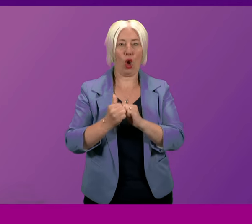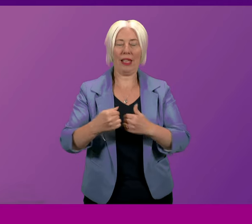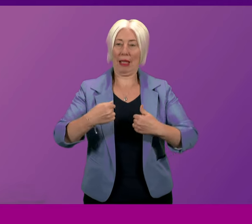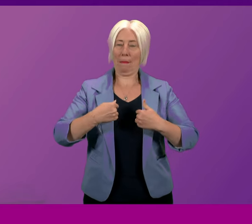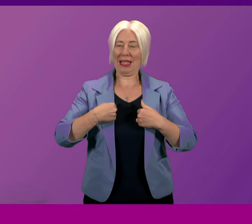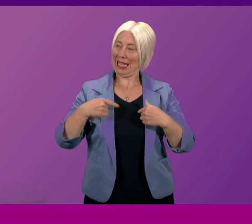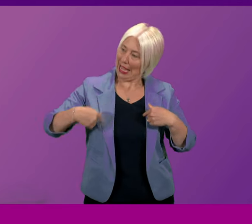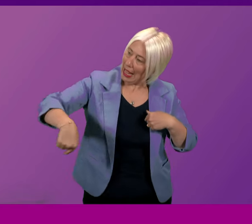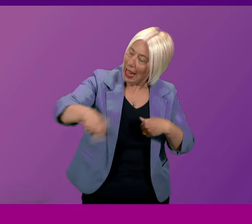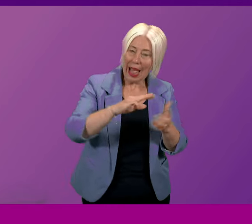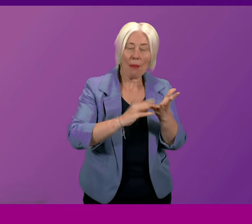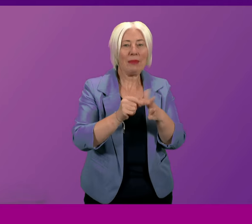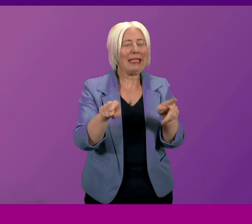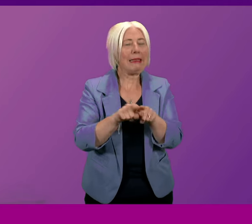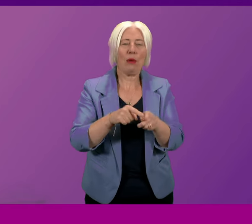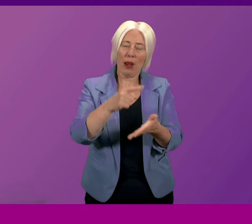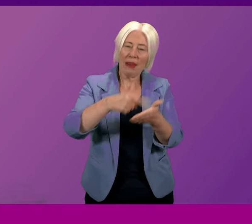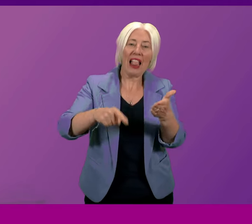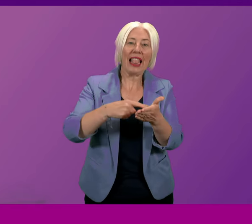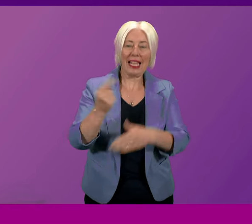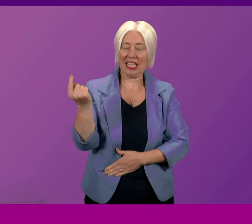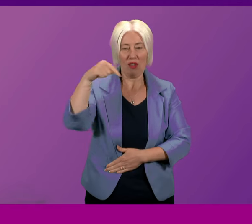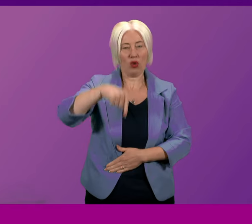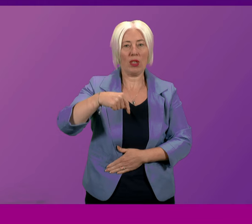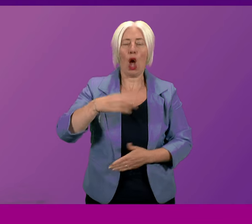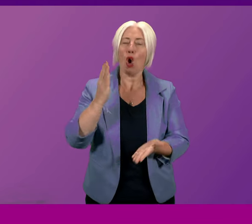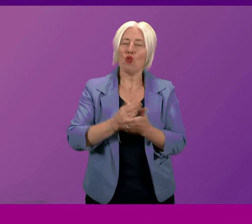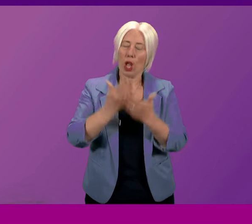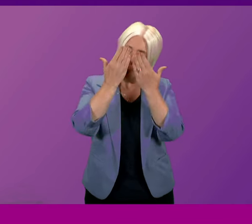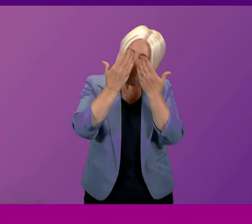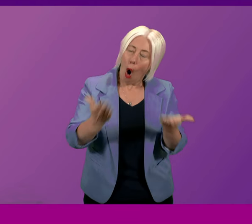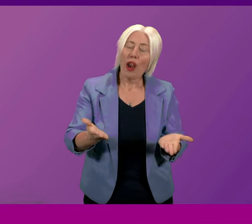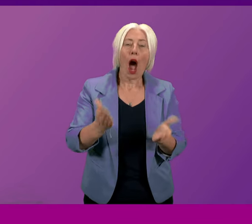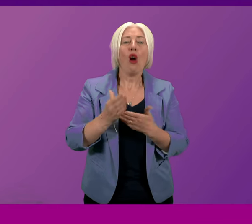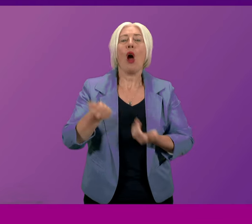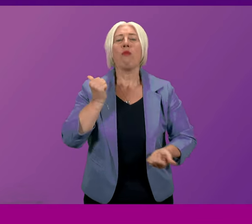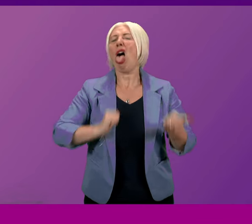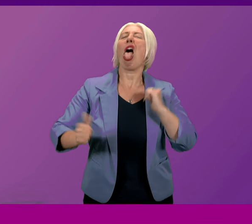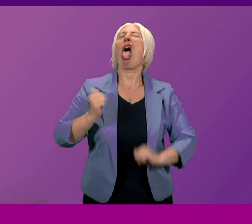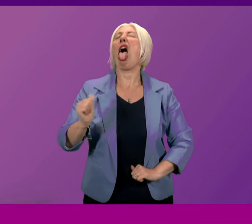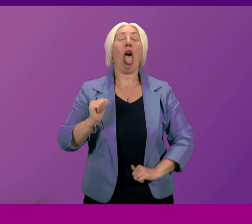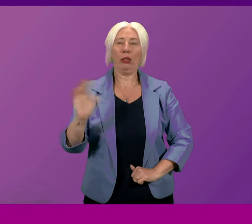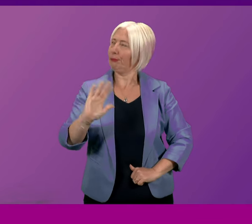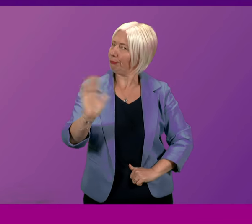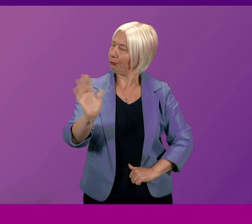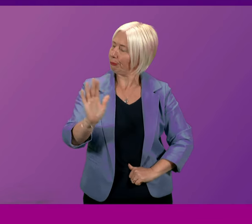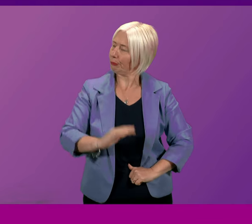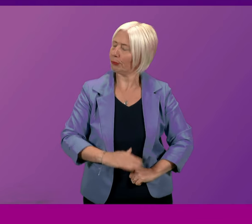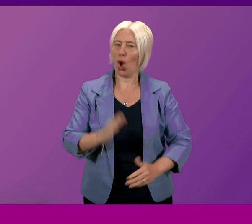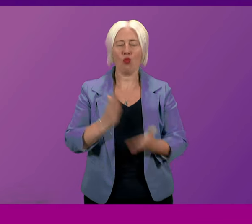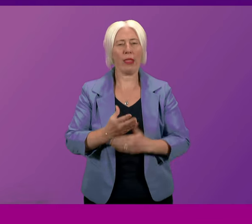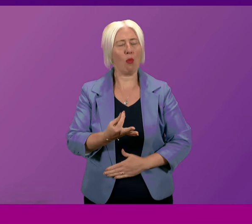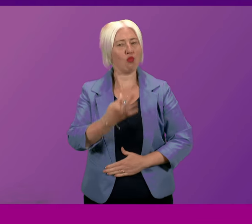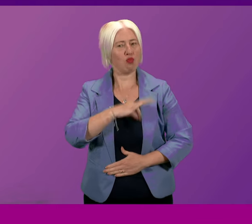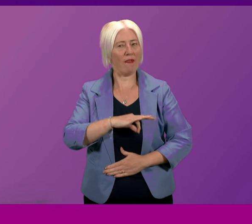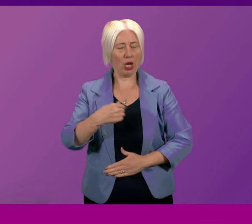to this Parliament is a great honour that is never taken for granted. We are privileged to